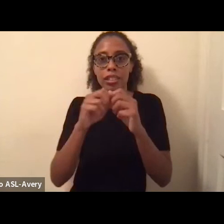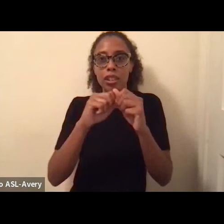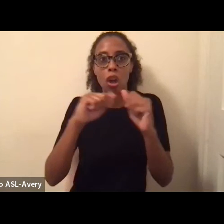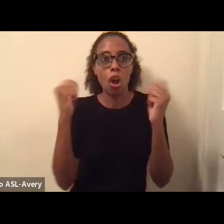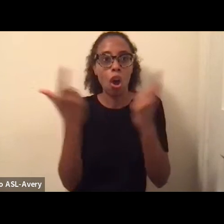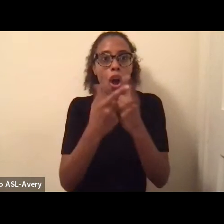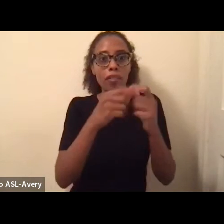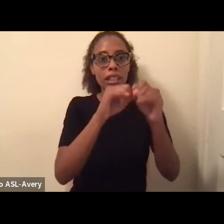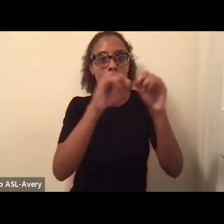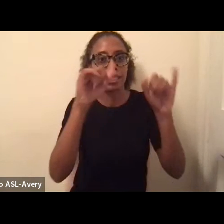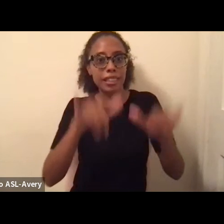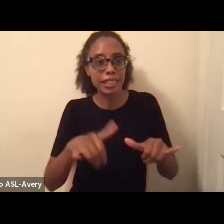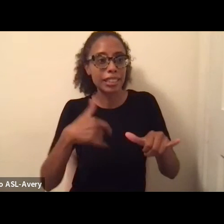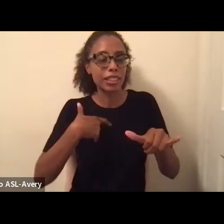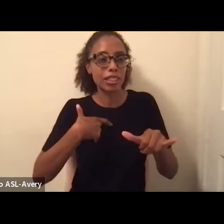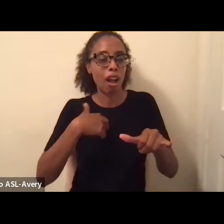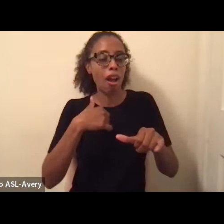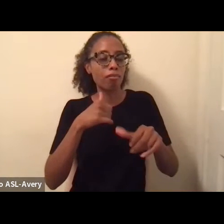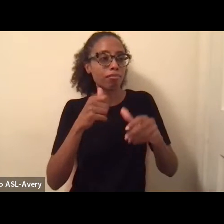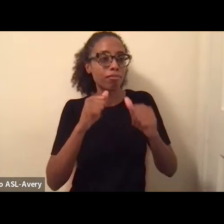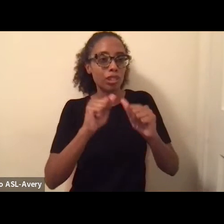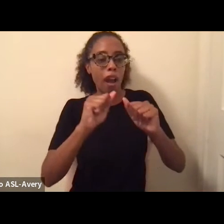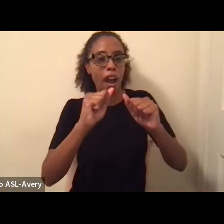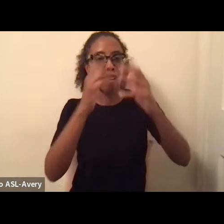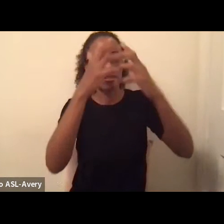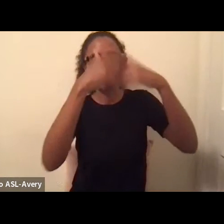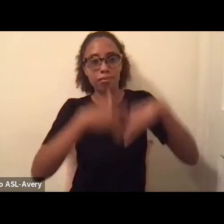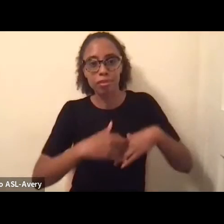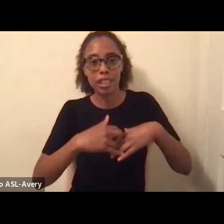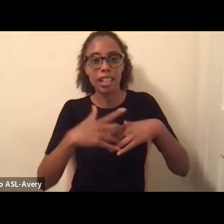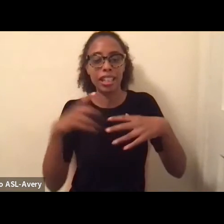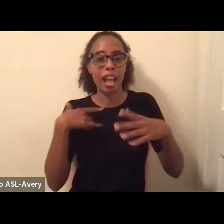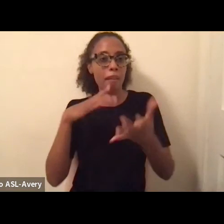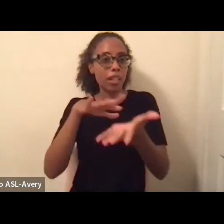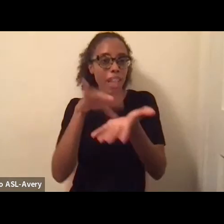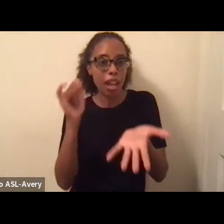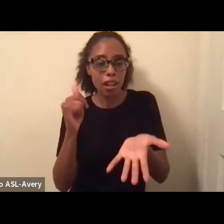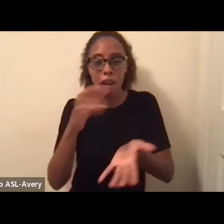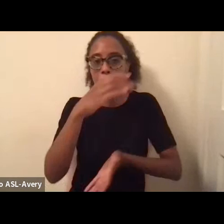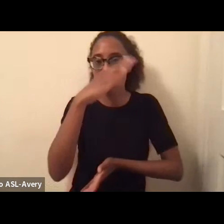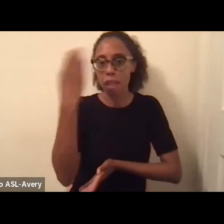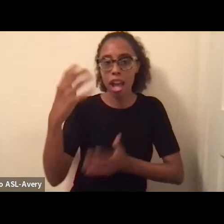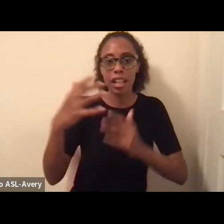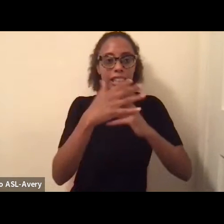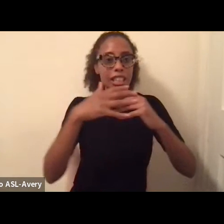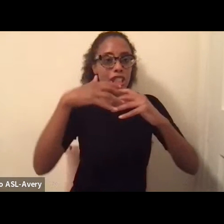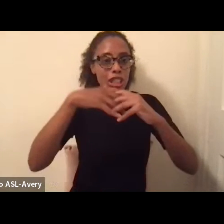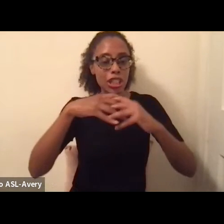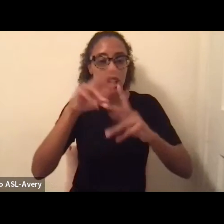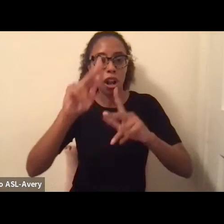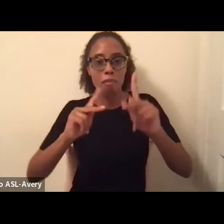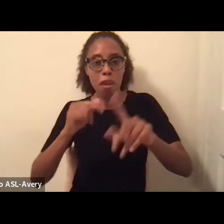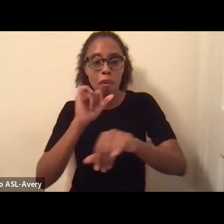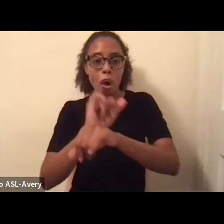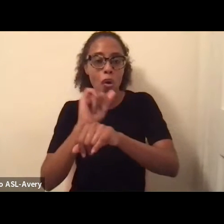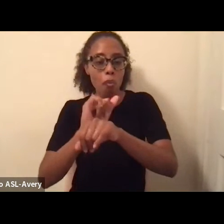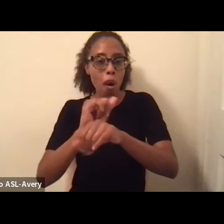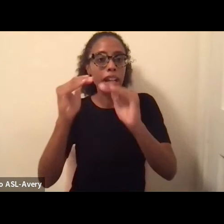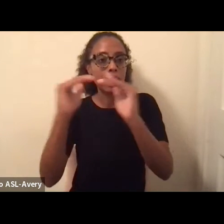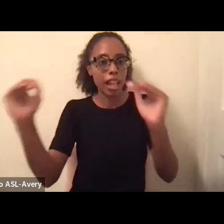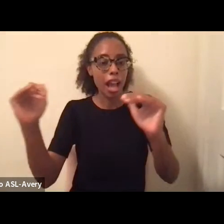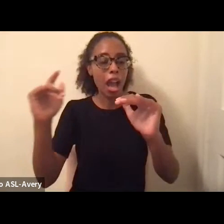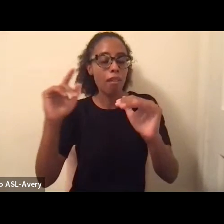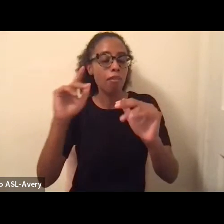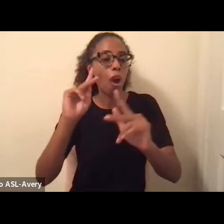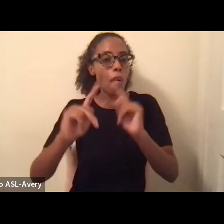centuries on, Indigenous people, Black people, brown people, working class people who've exploited